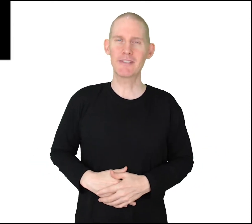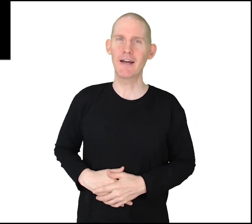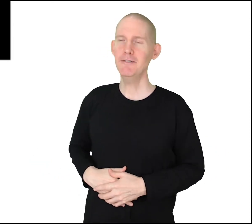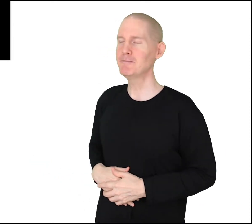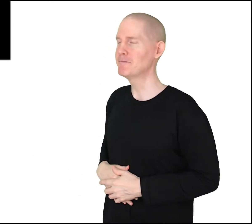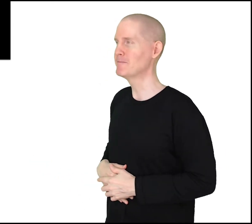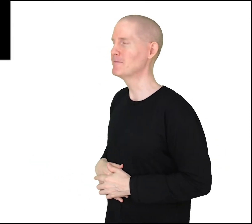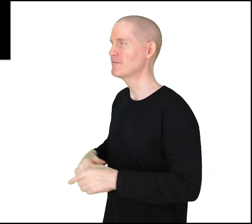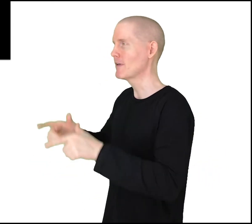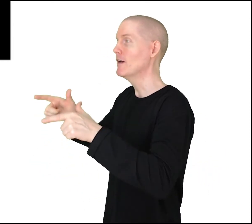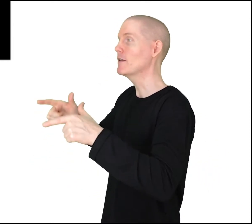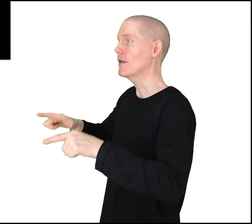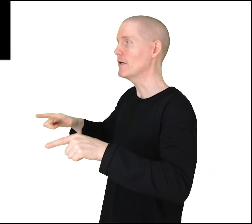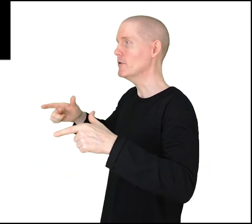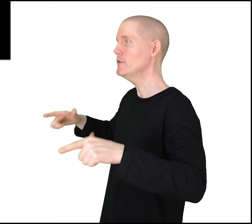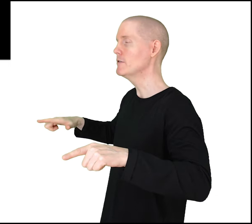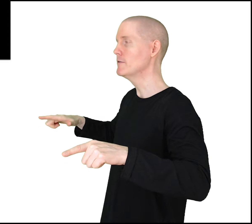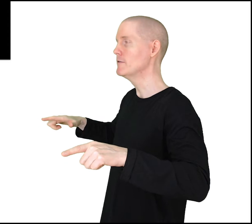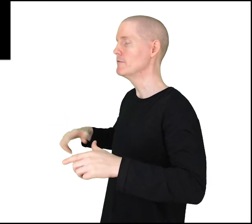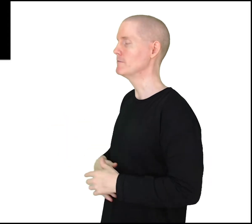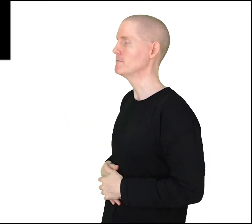side. Language.